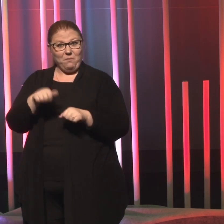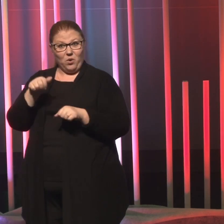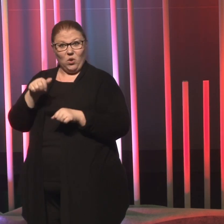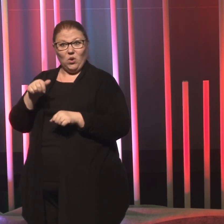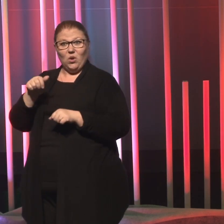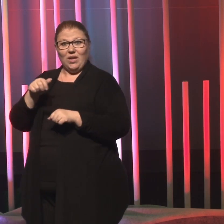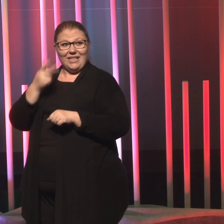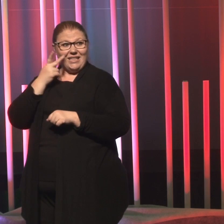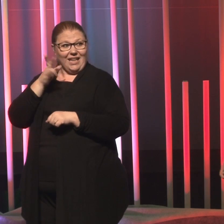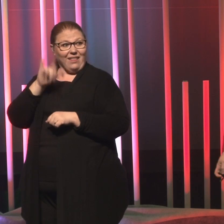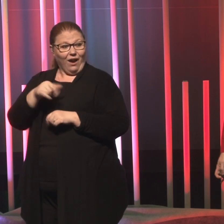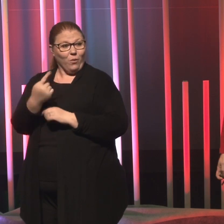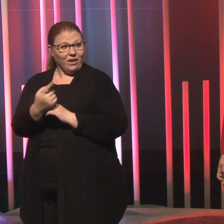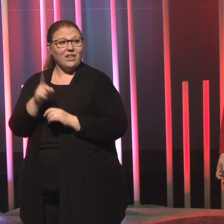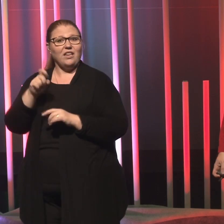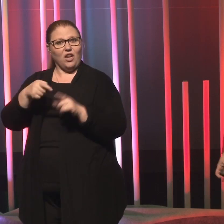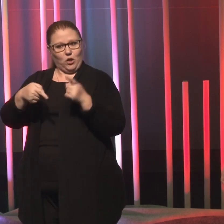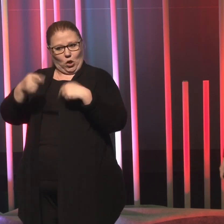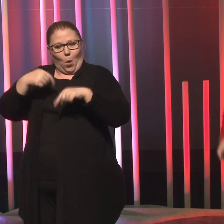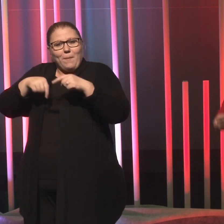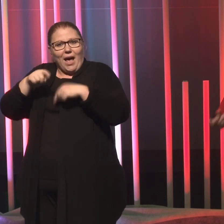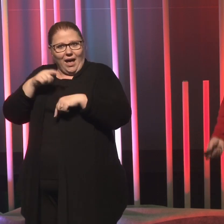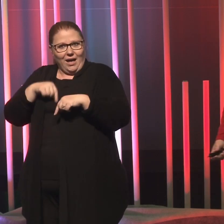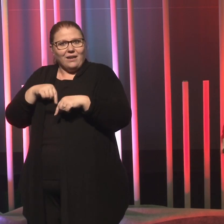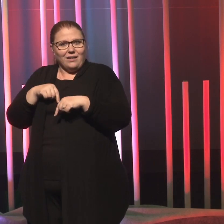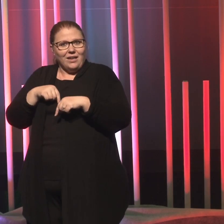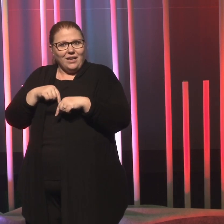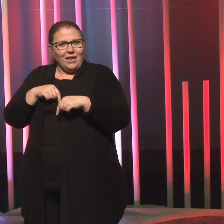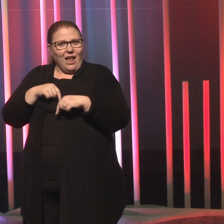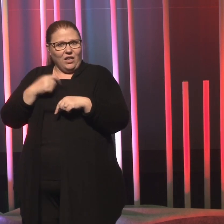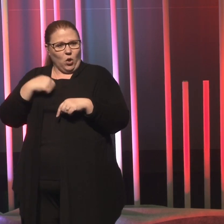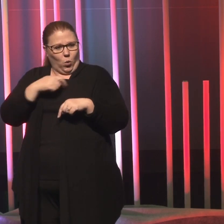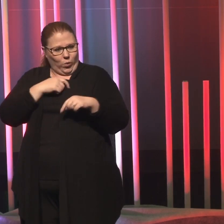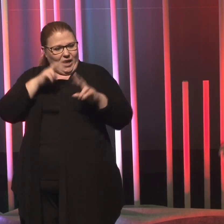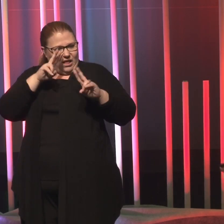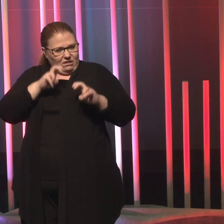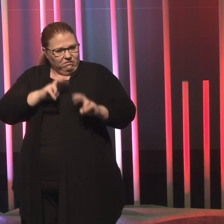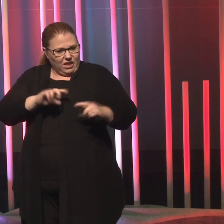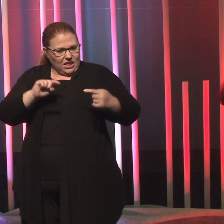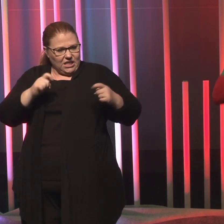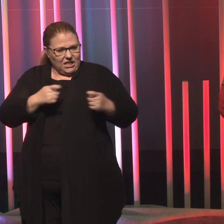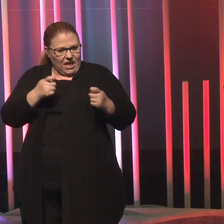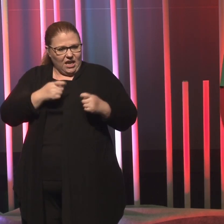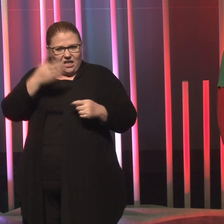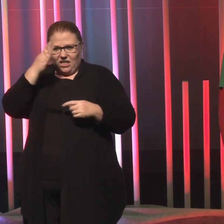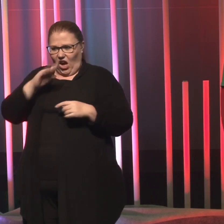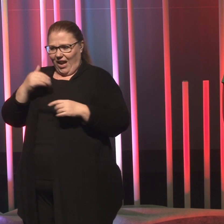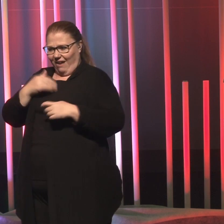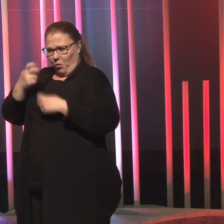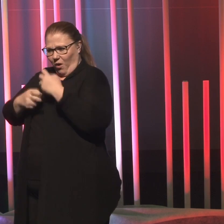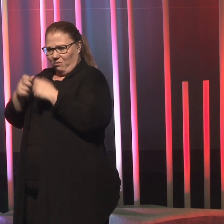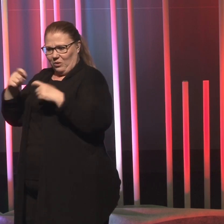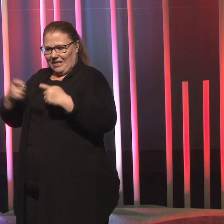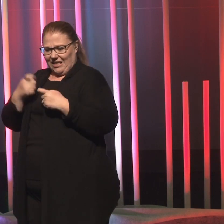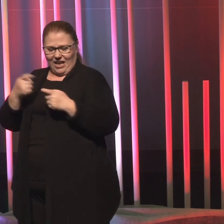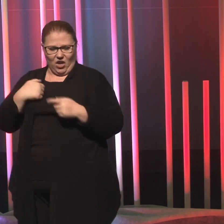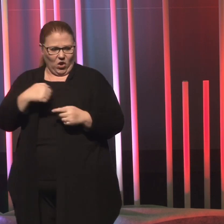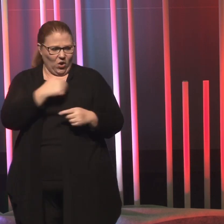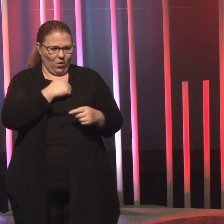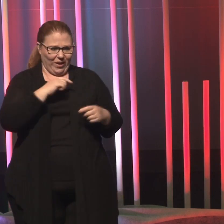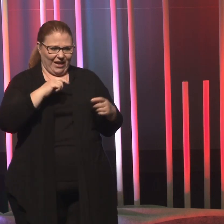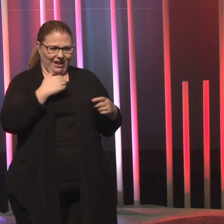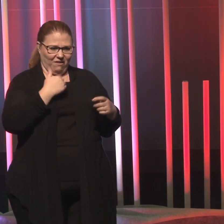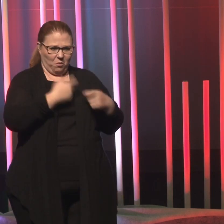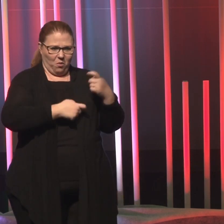back as we really dug into this idea of sin and how should we think about it, and does God have an issue with sin, or do we have an issue with sin, and what is sin, and all those kind of